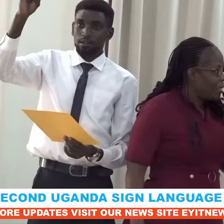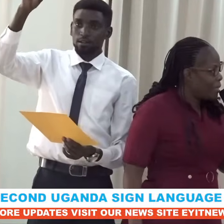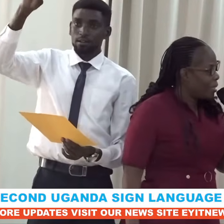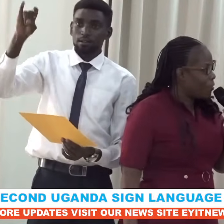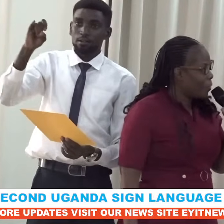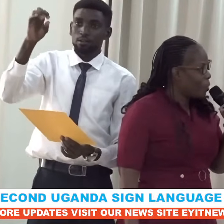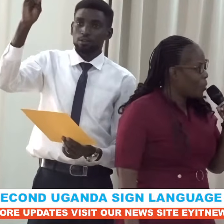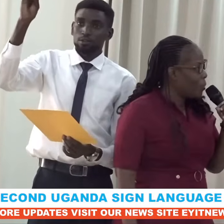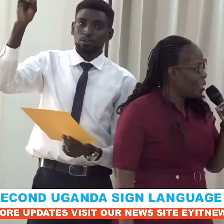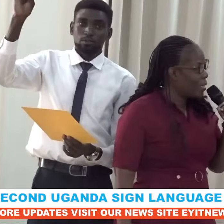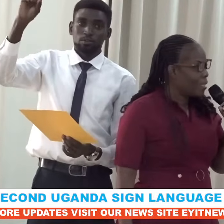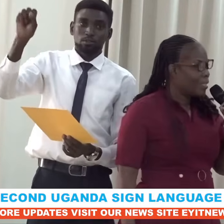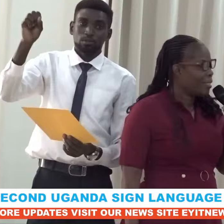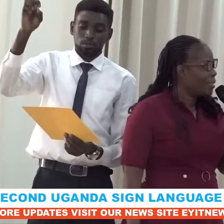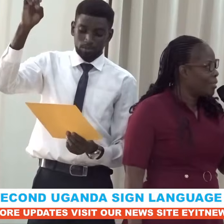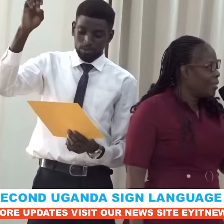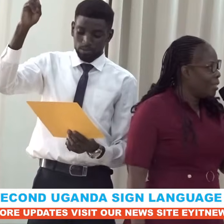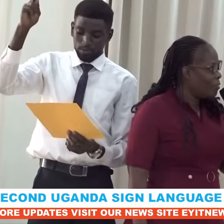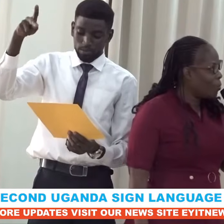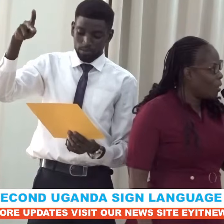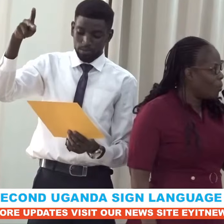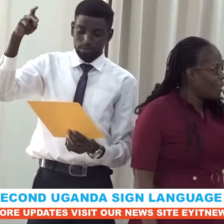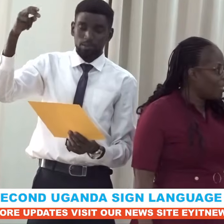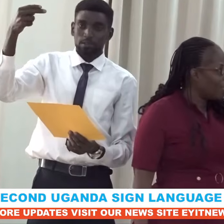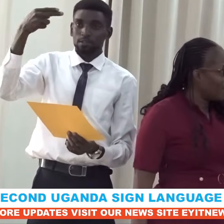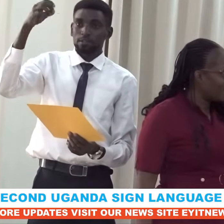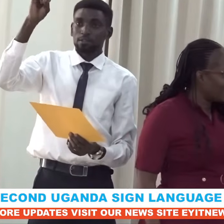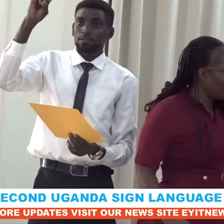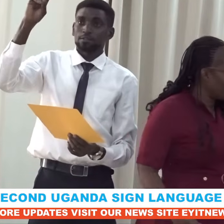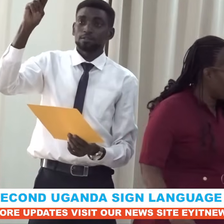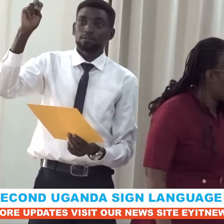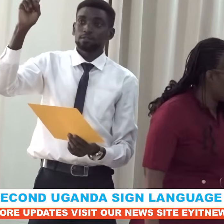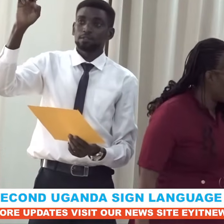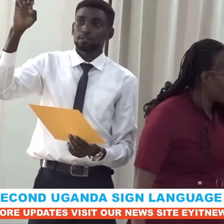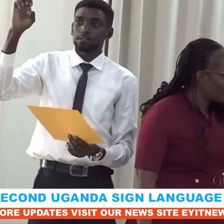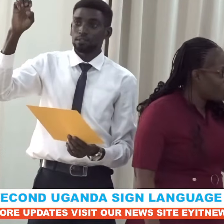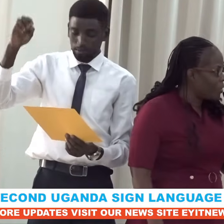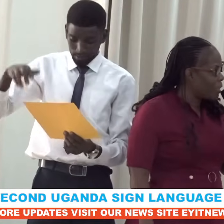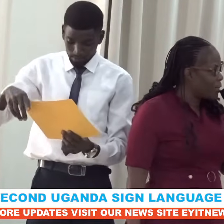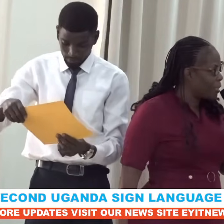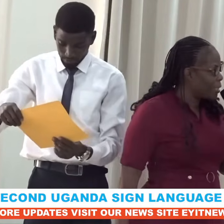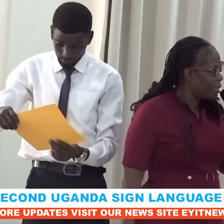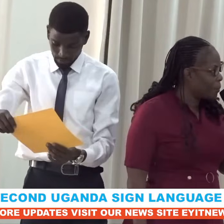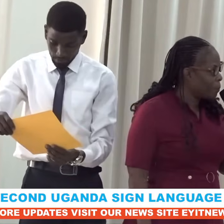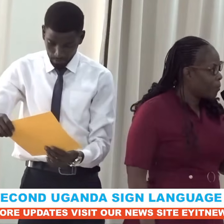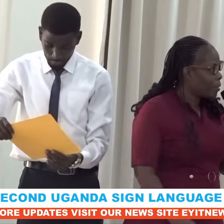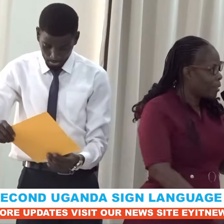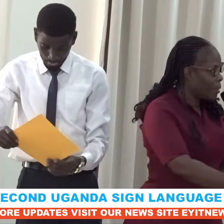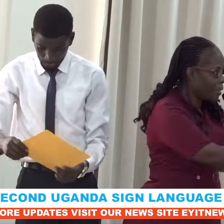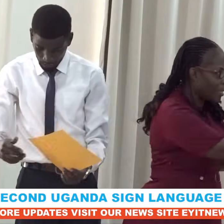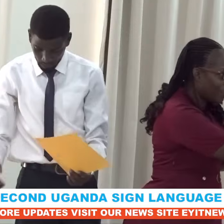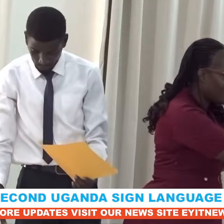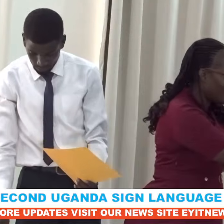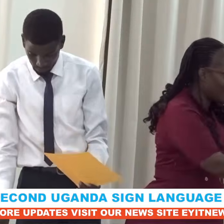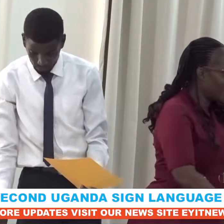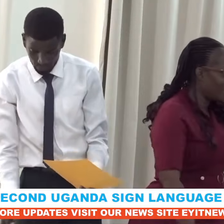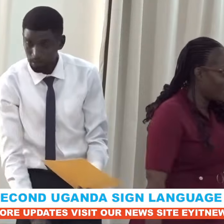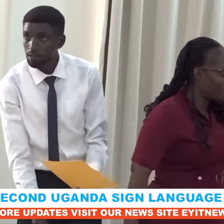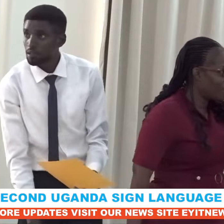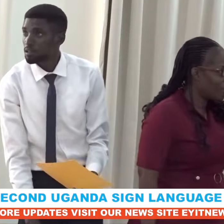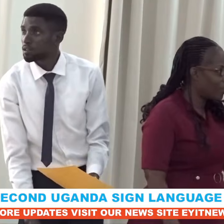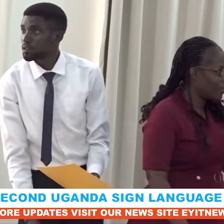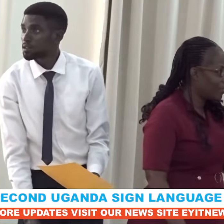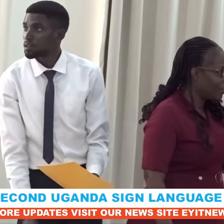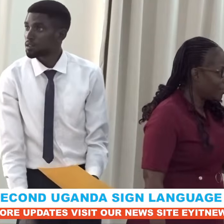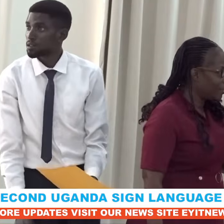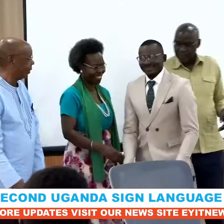Please take a photo moment. Even one with the academic registrar, because you're very smart. Come and take a photo with the academic